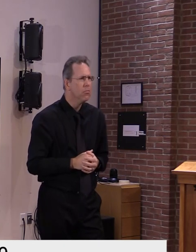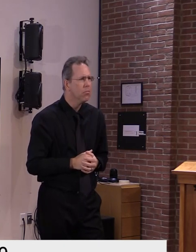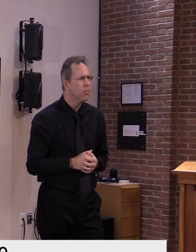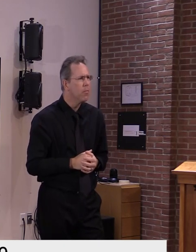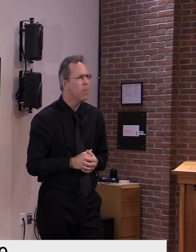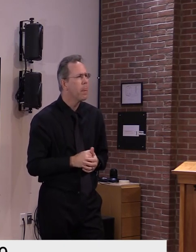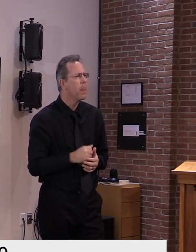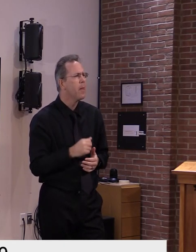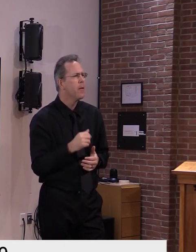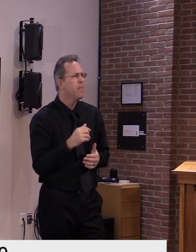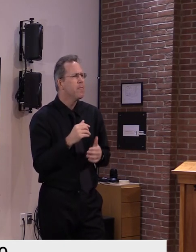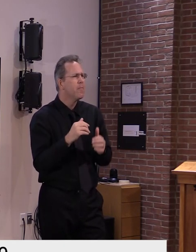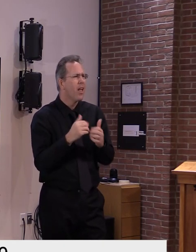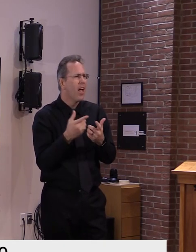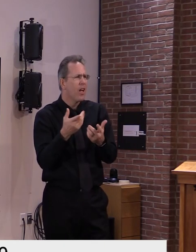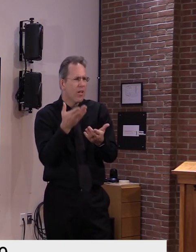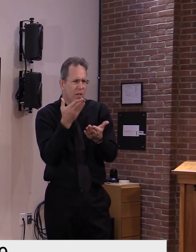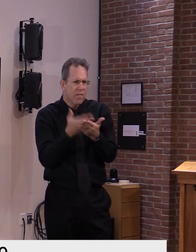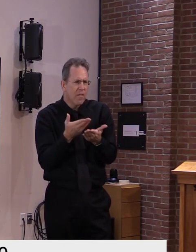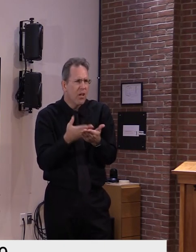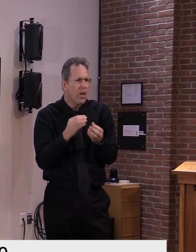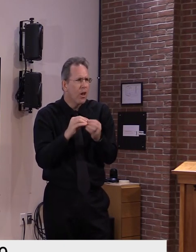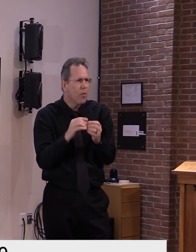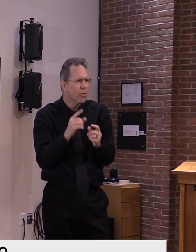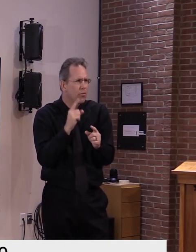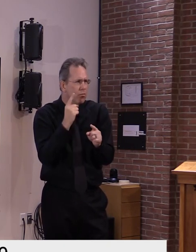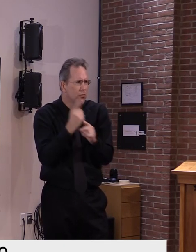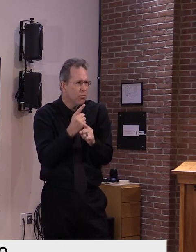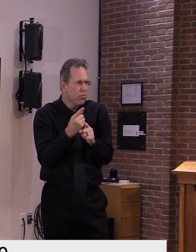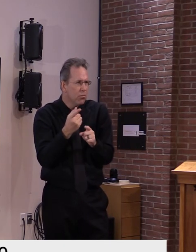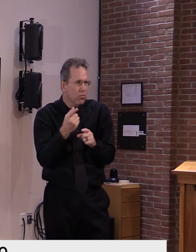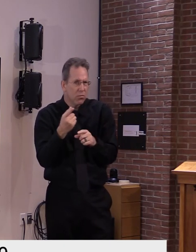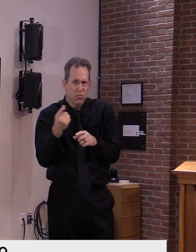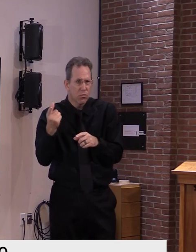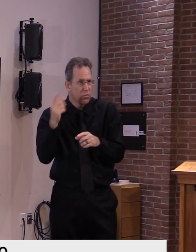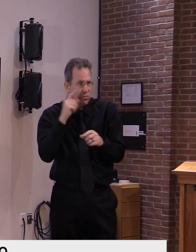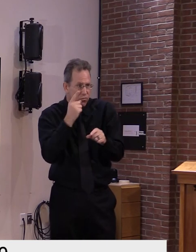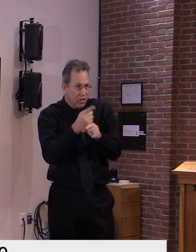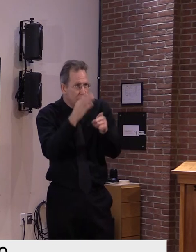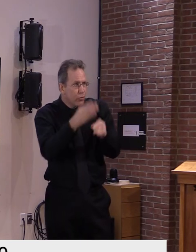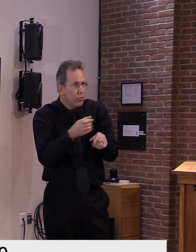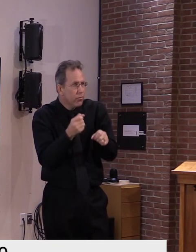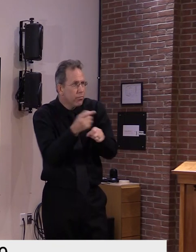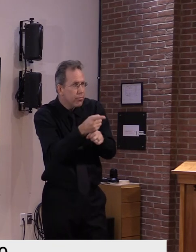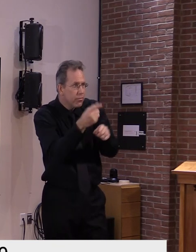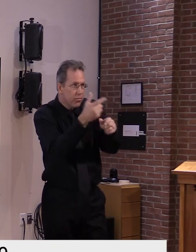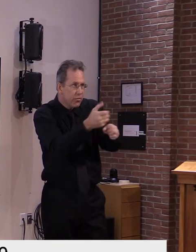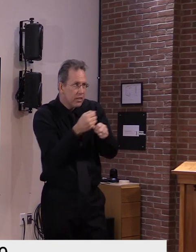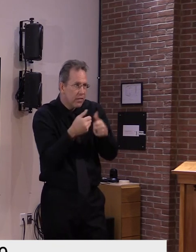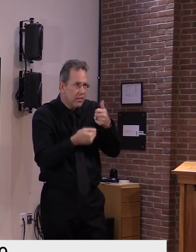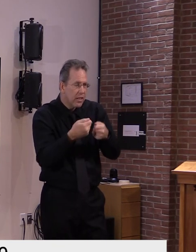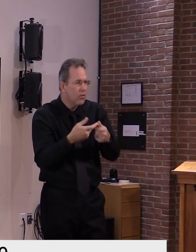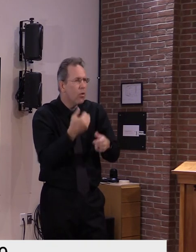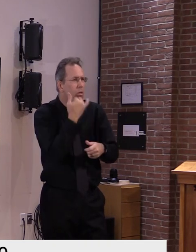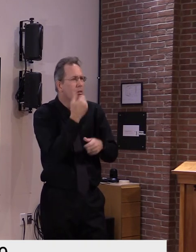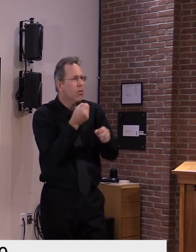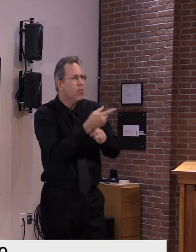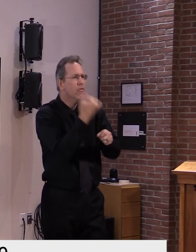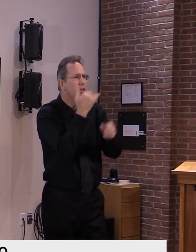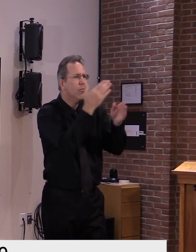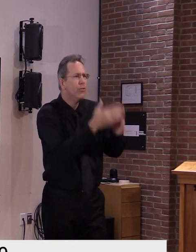is there a risk that people may inadvertently receive a wrong number text, if you